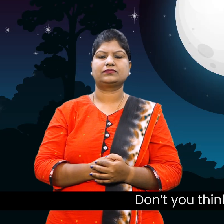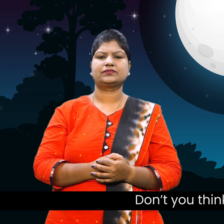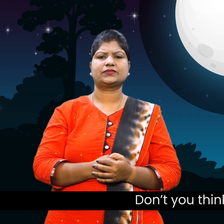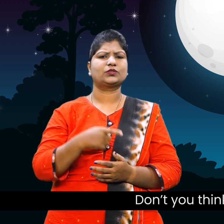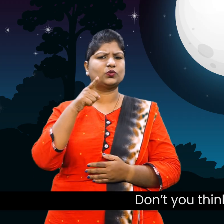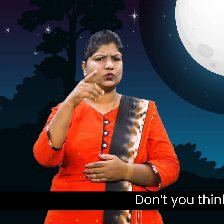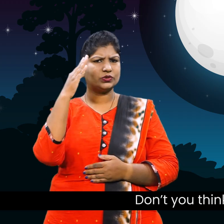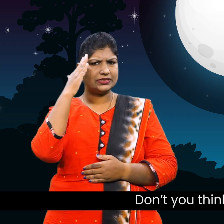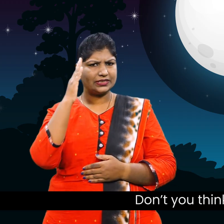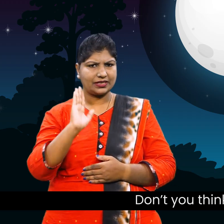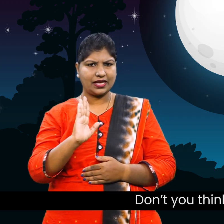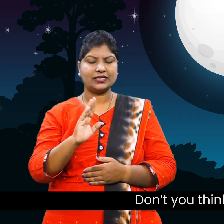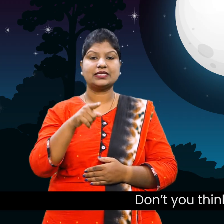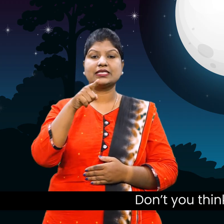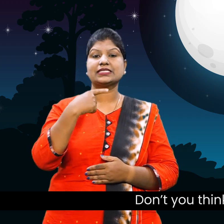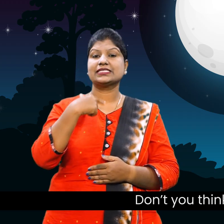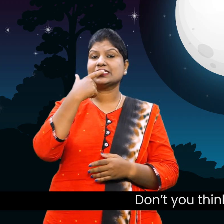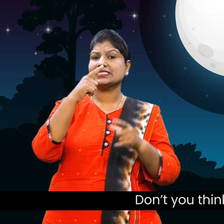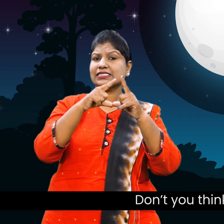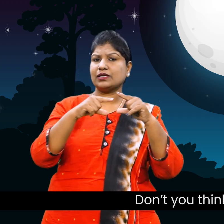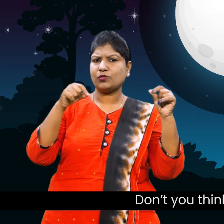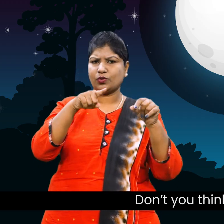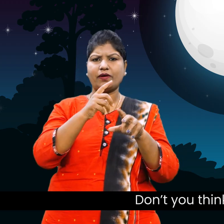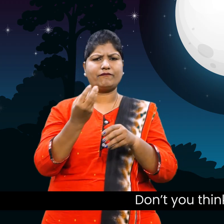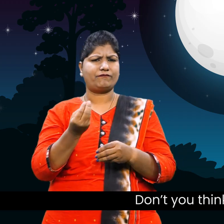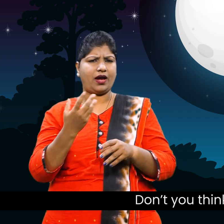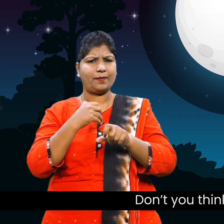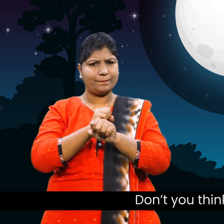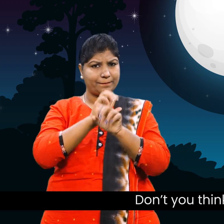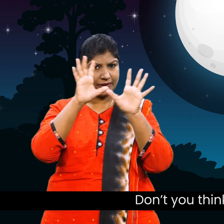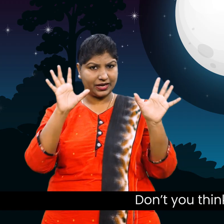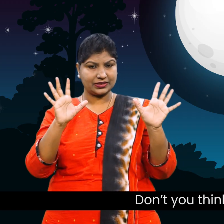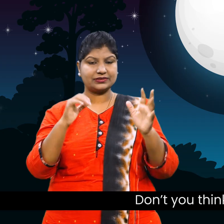Don't you think that the moon is very bright?